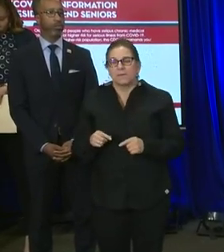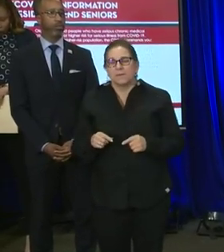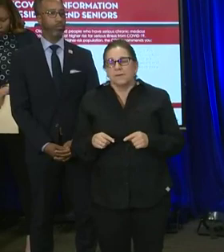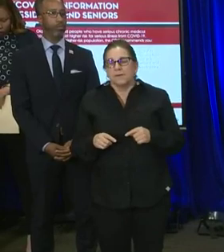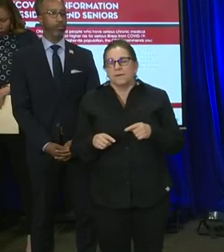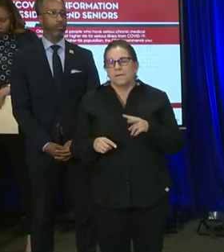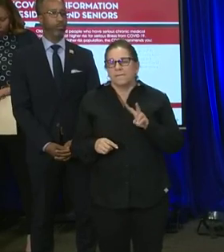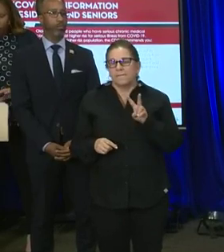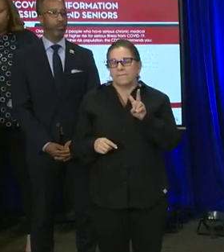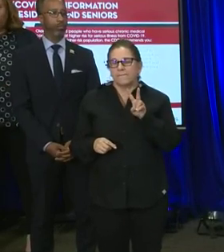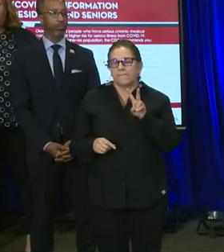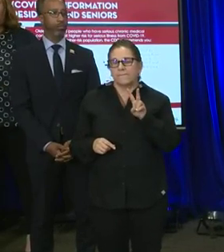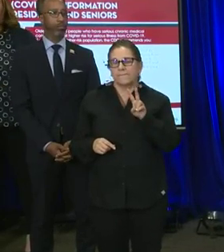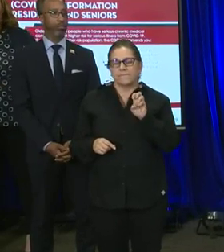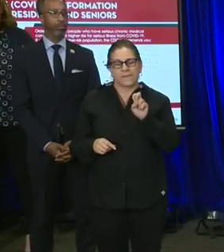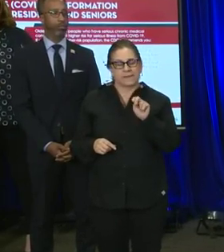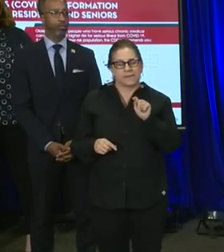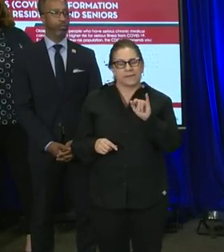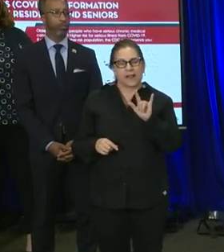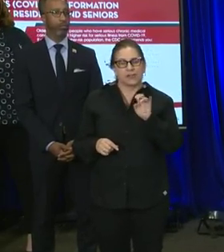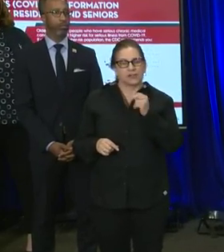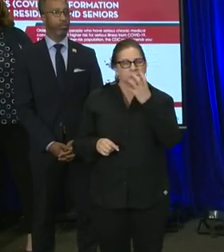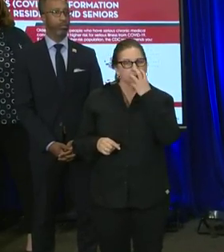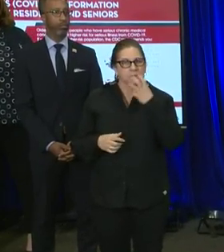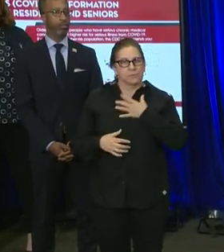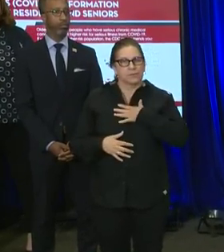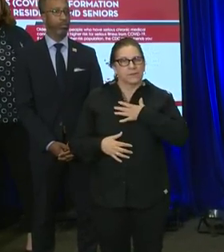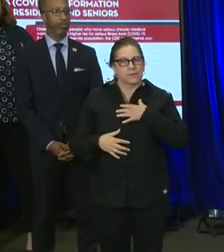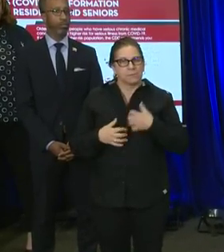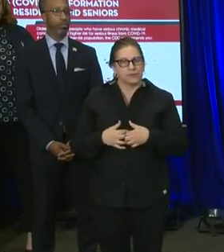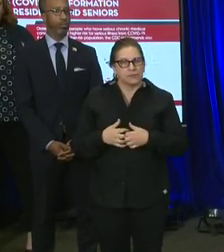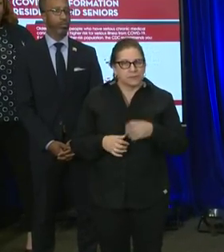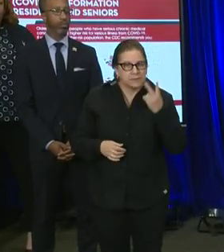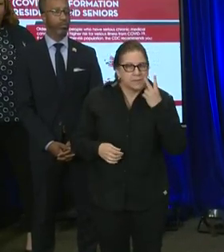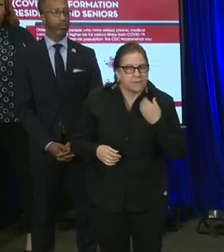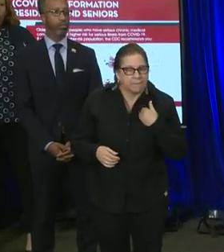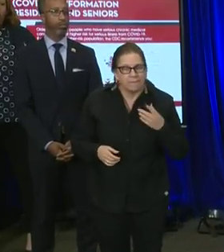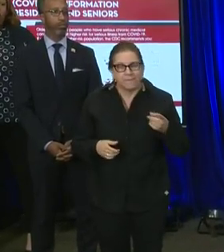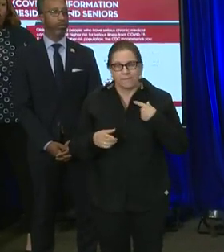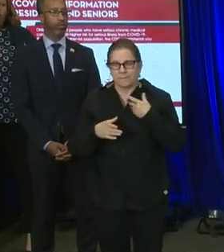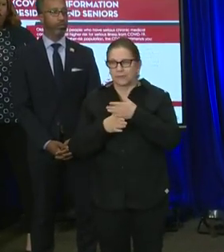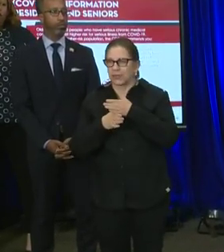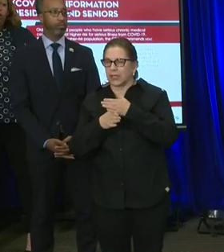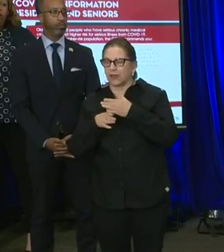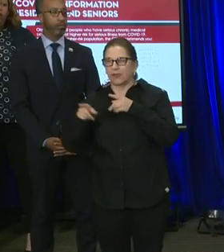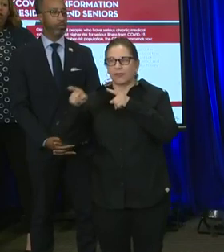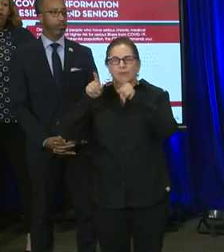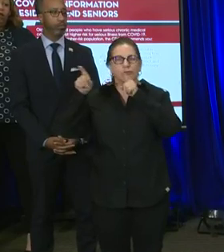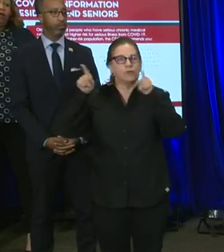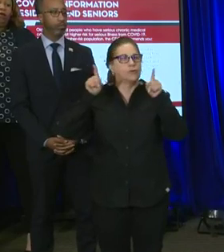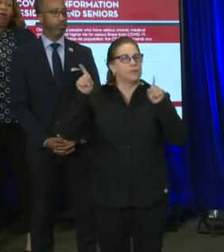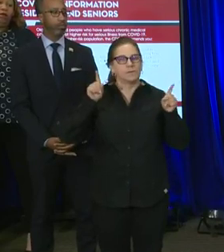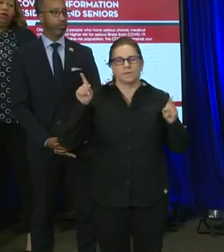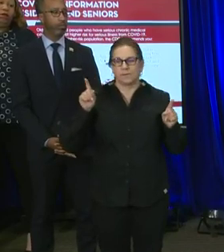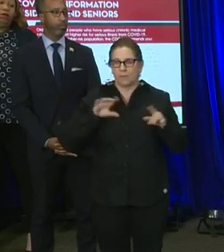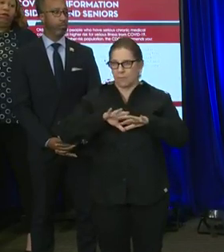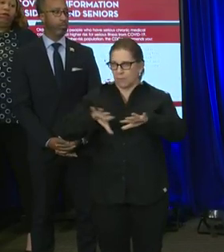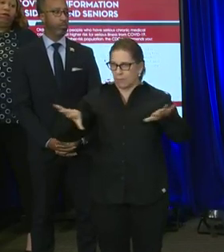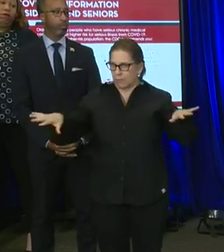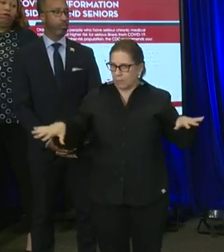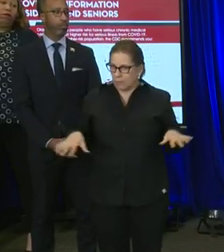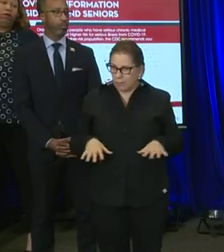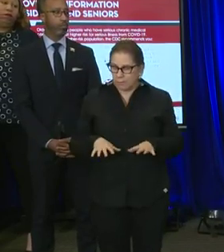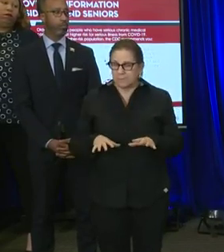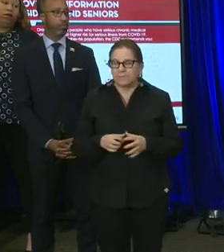available if patients were to acquire assistance with breathing during their hospital care. We have been able to